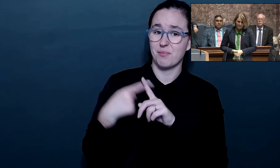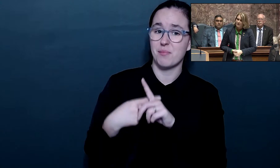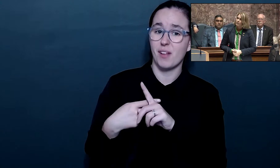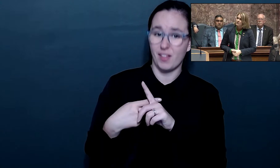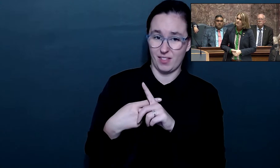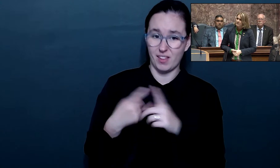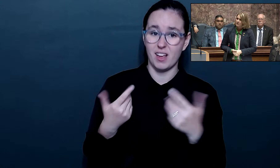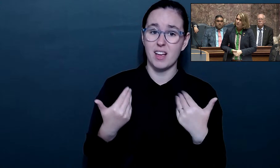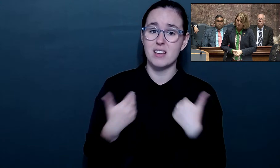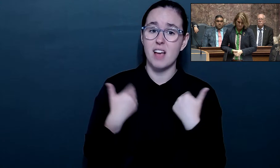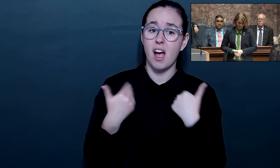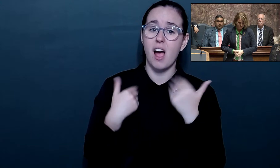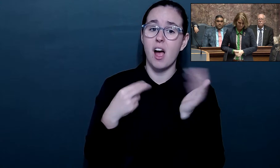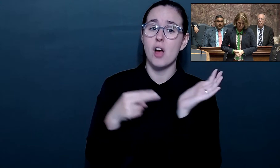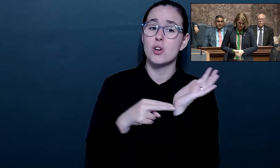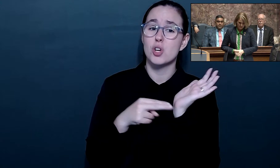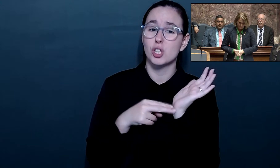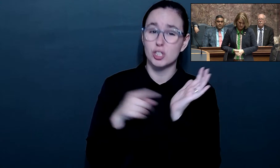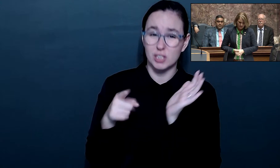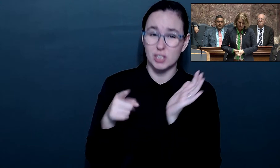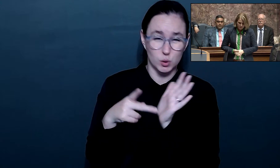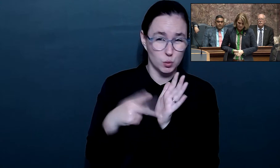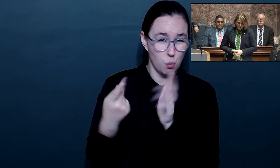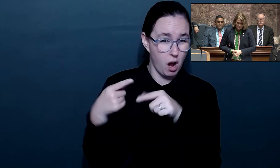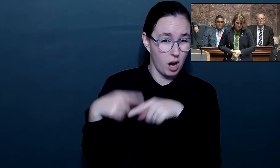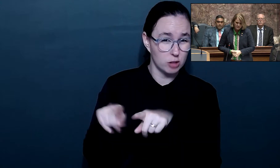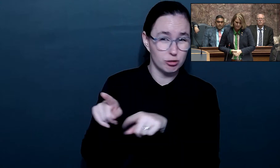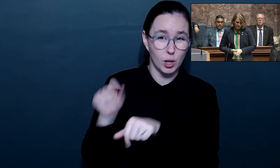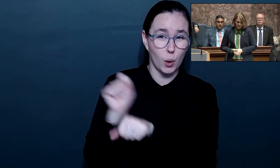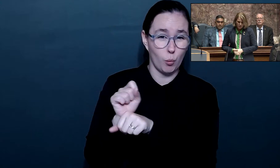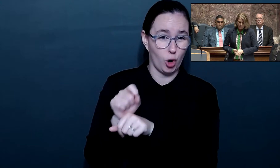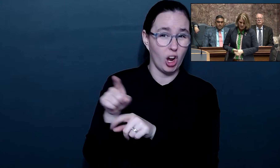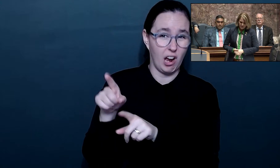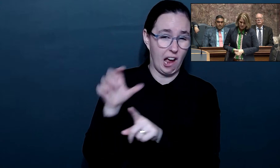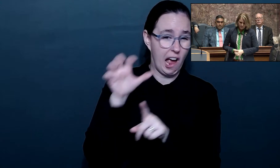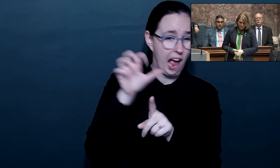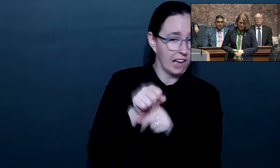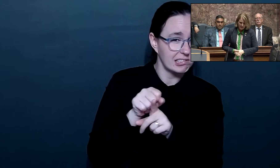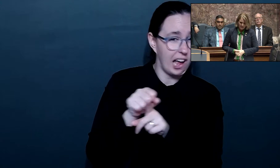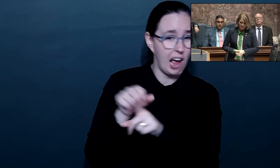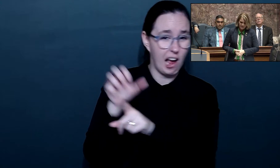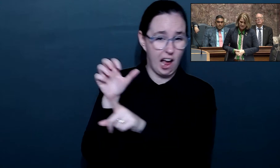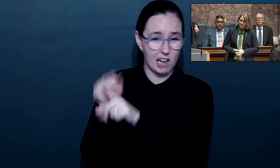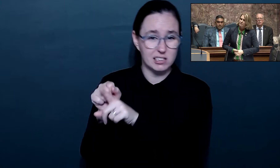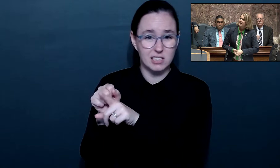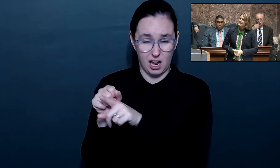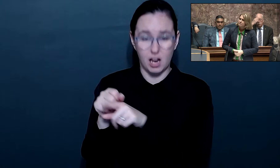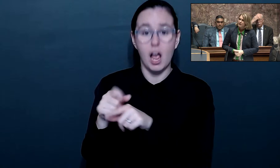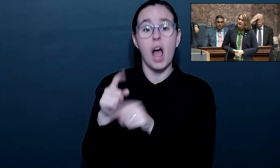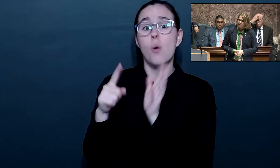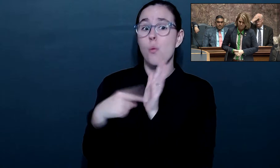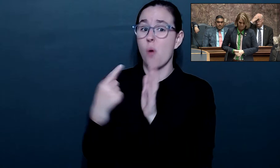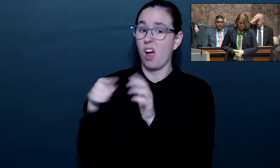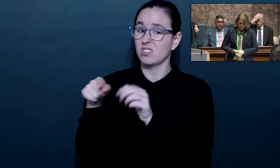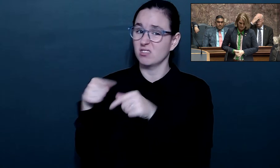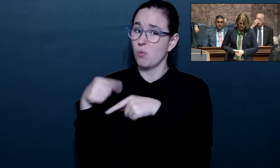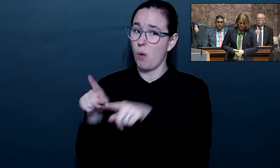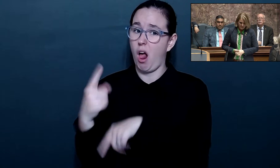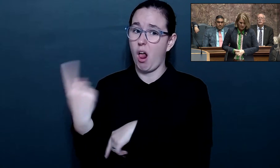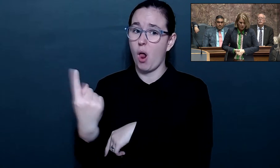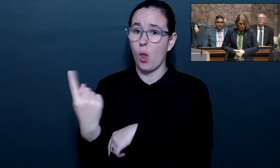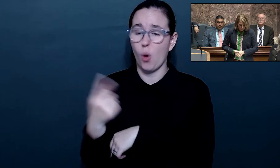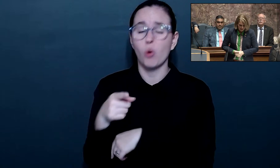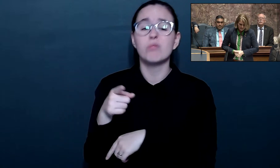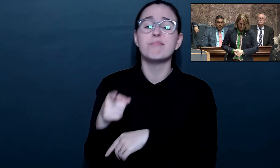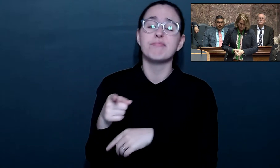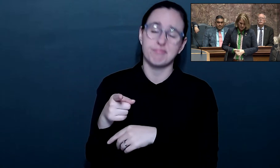incident happening while she was alone. The health minister responded to questions from media by placing blame,